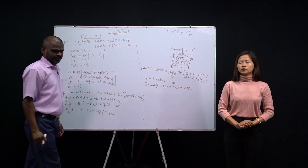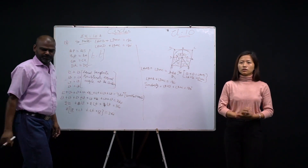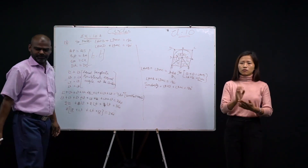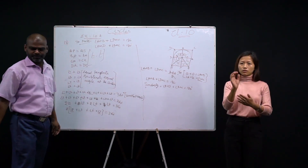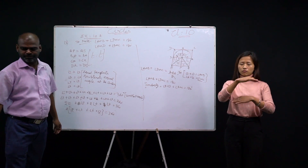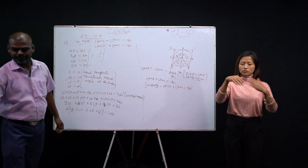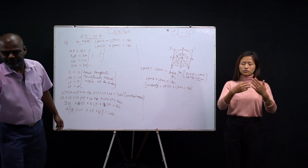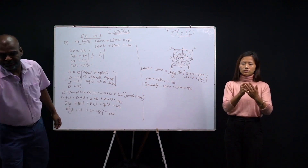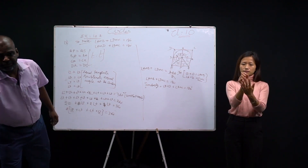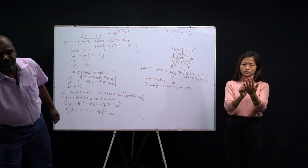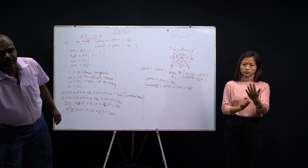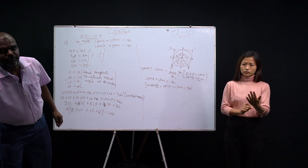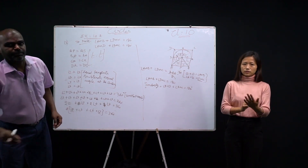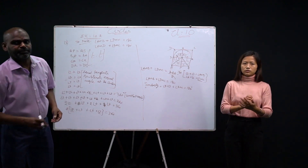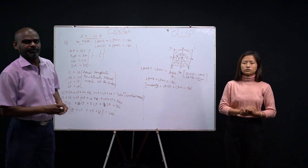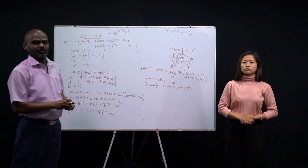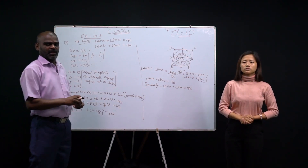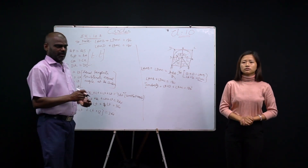down.